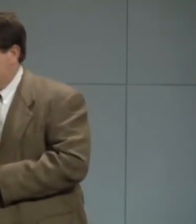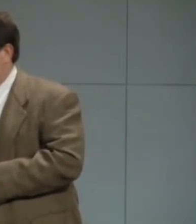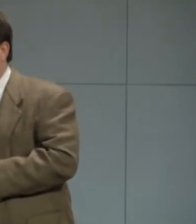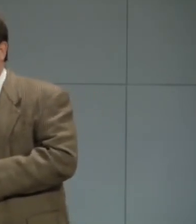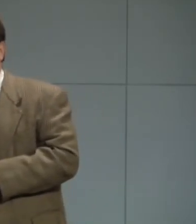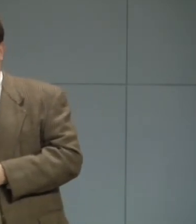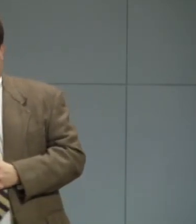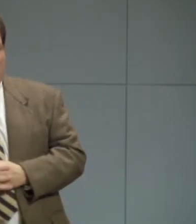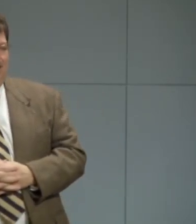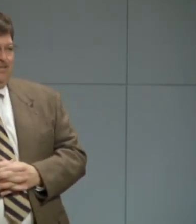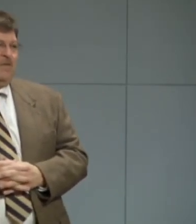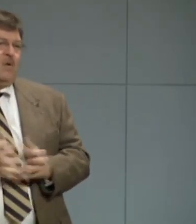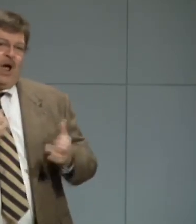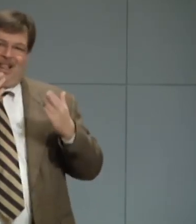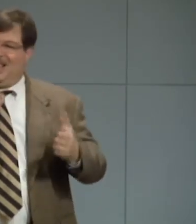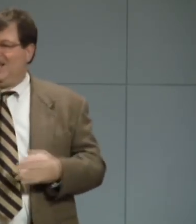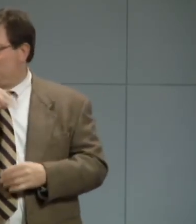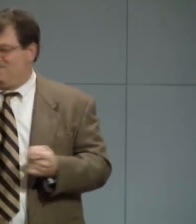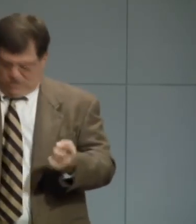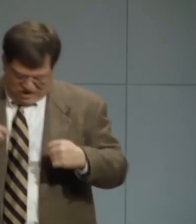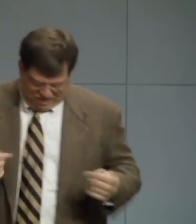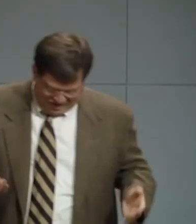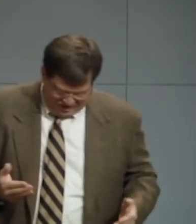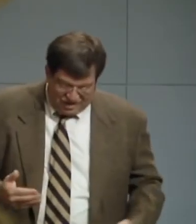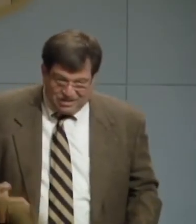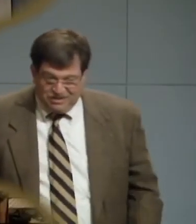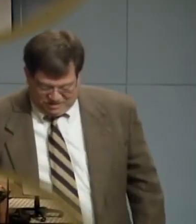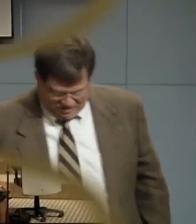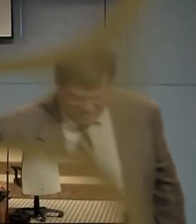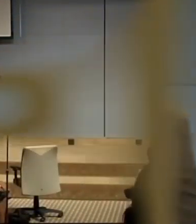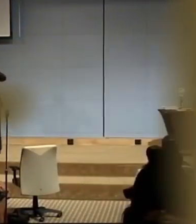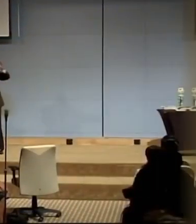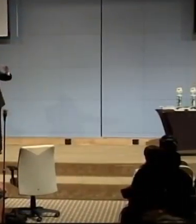very prominent professor at Duke University,